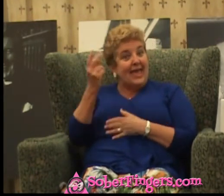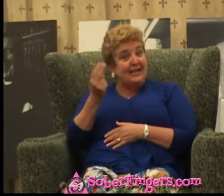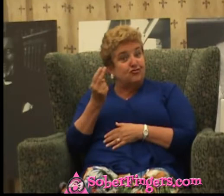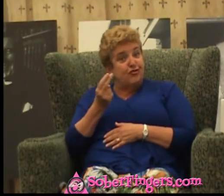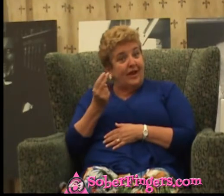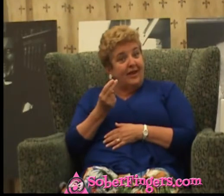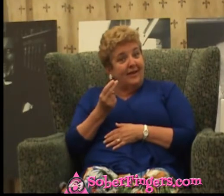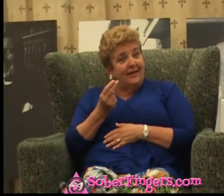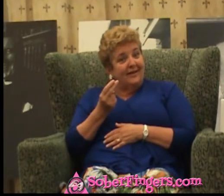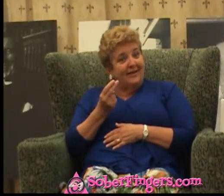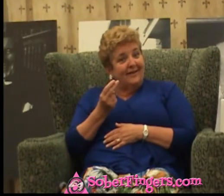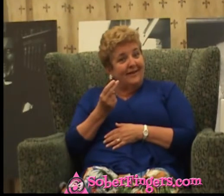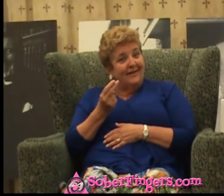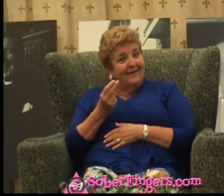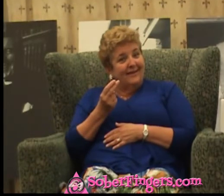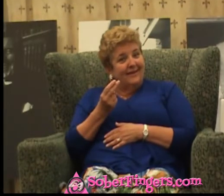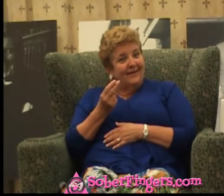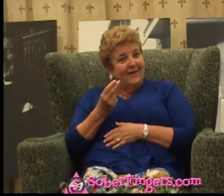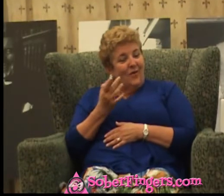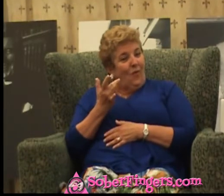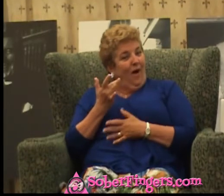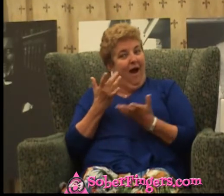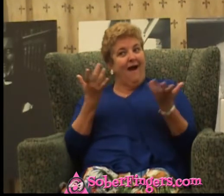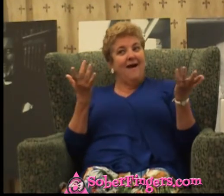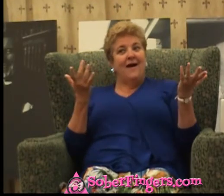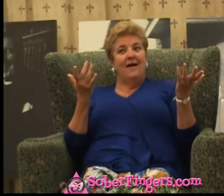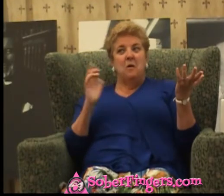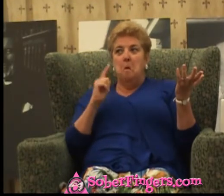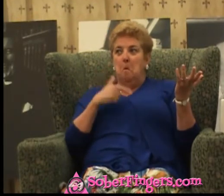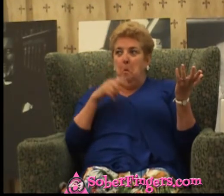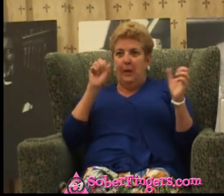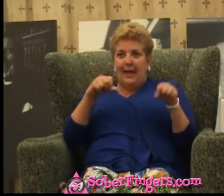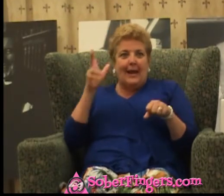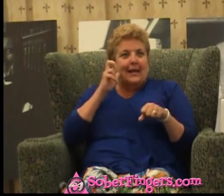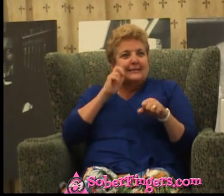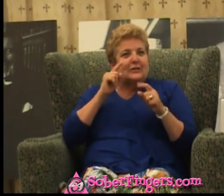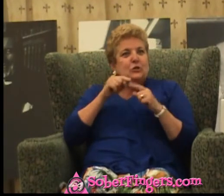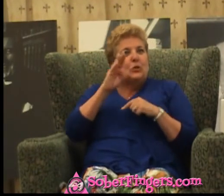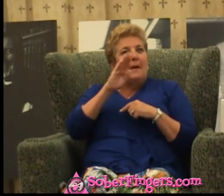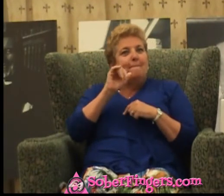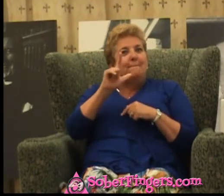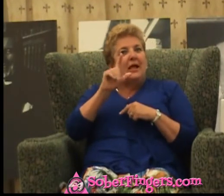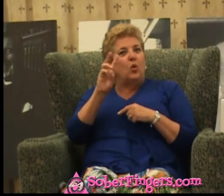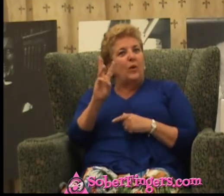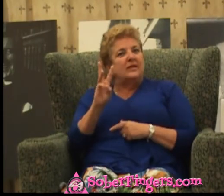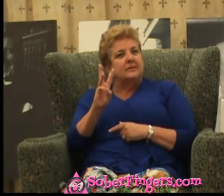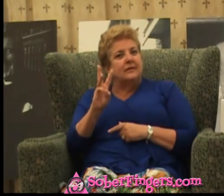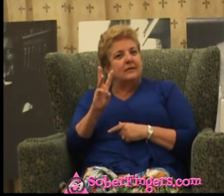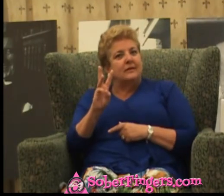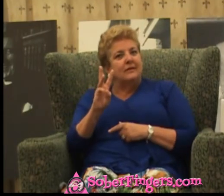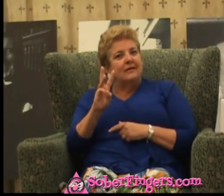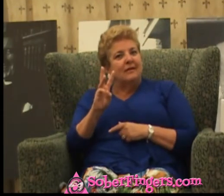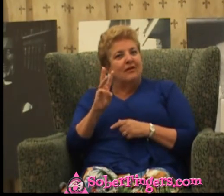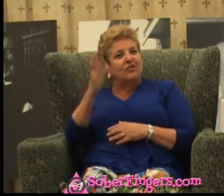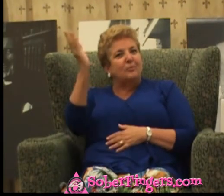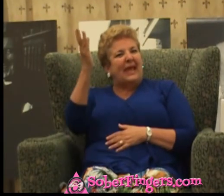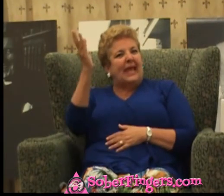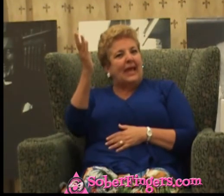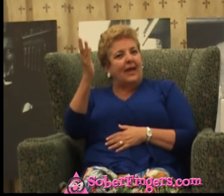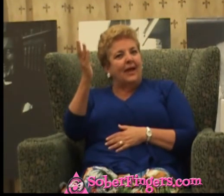because we can listen to Bill Wilson giving many, many different talks. I know at